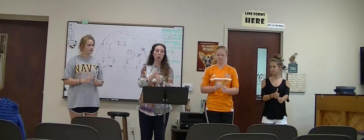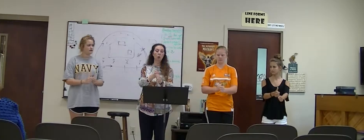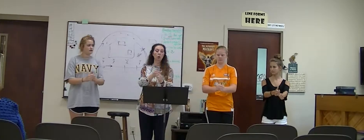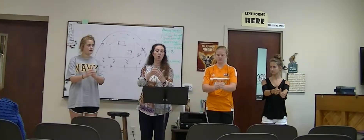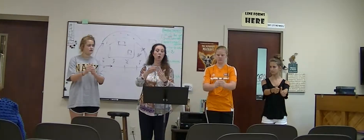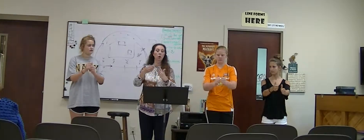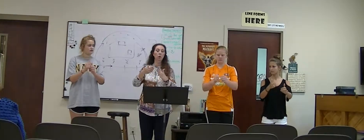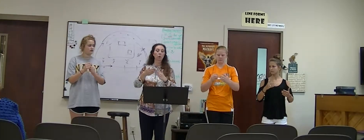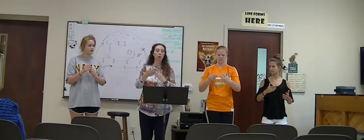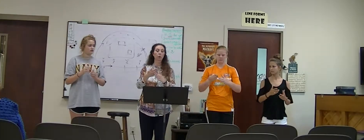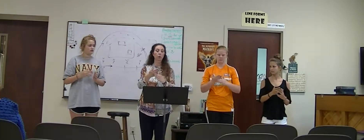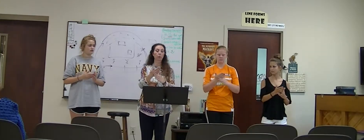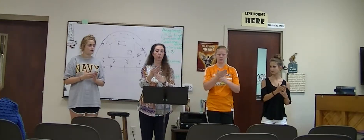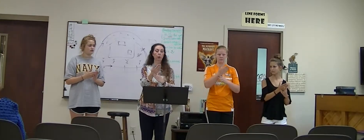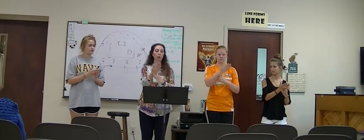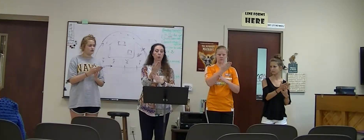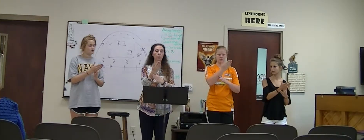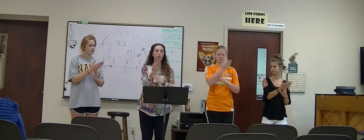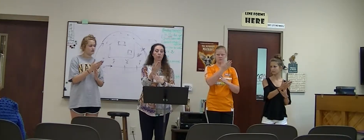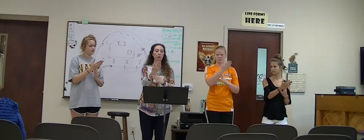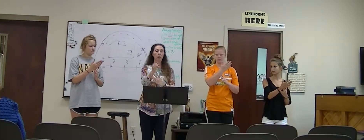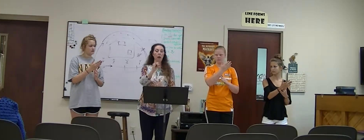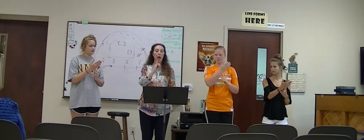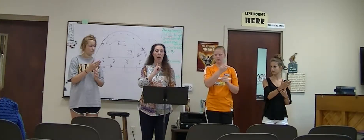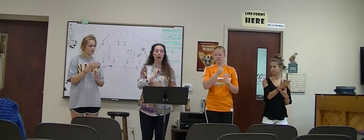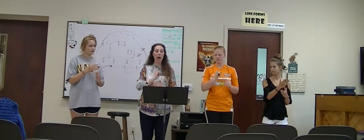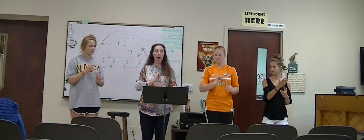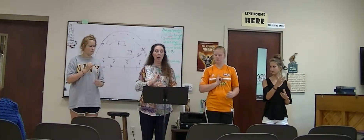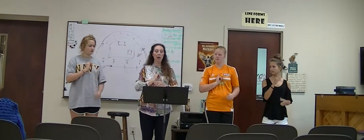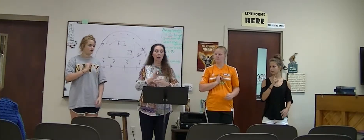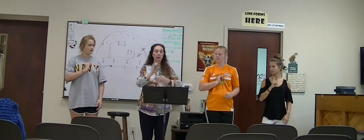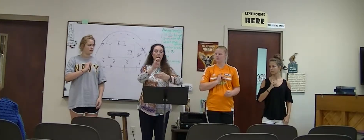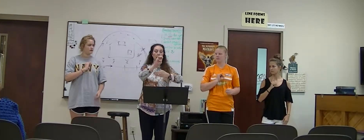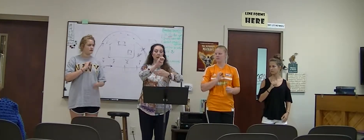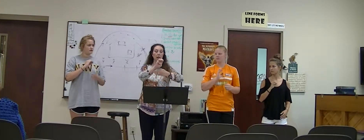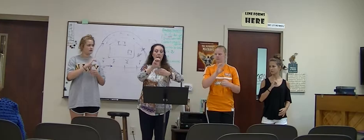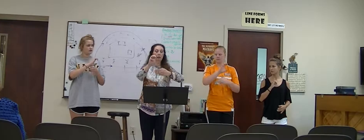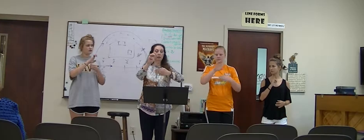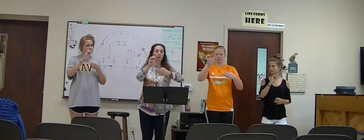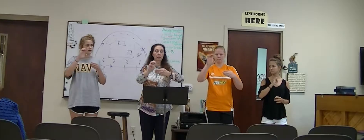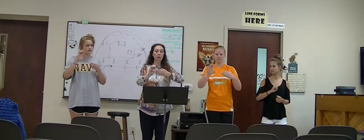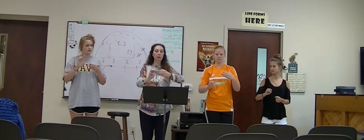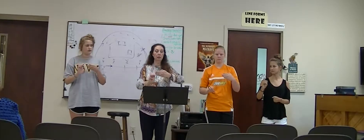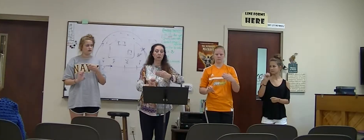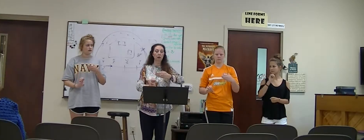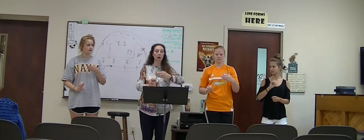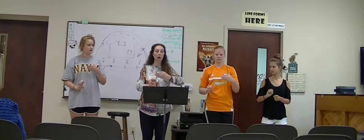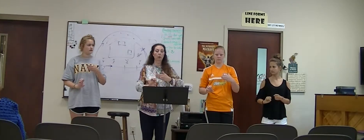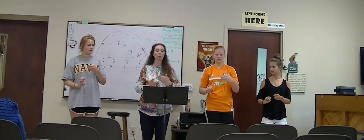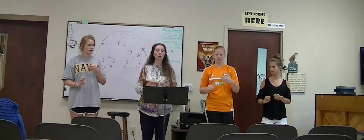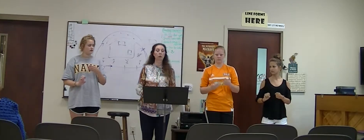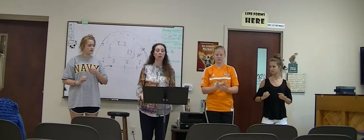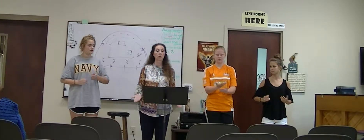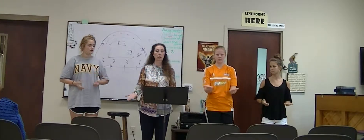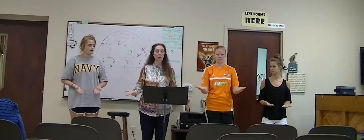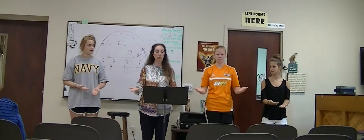followed through. I ended up